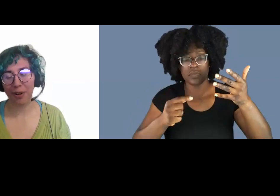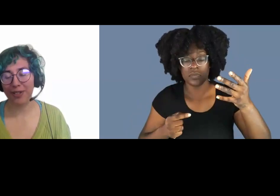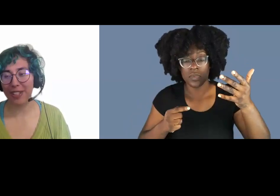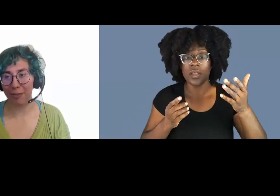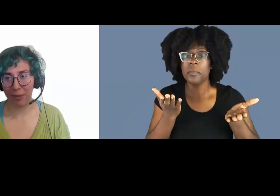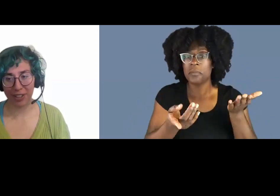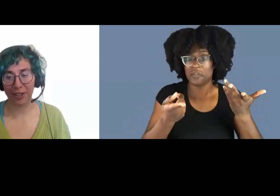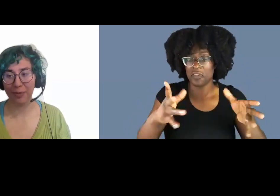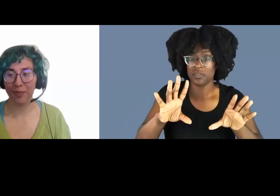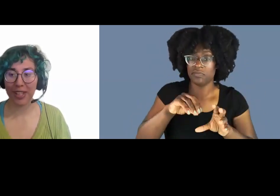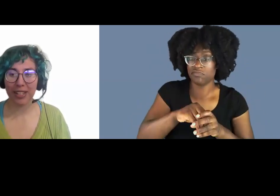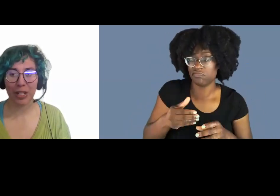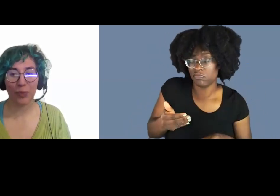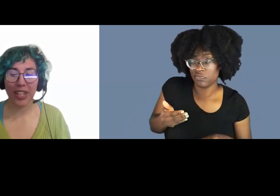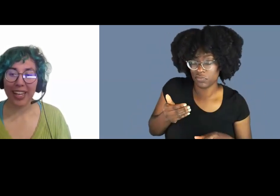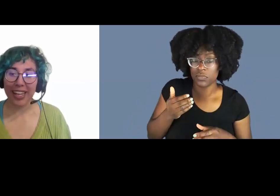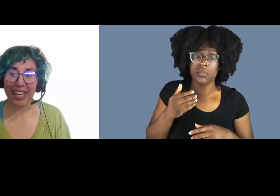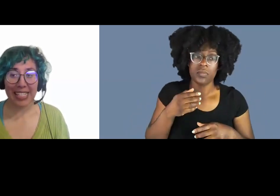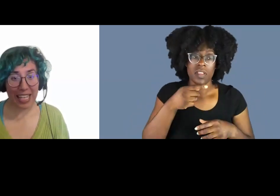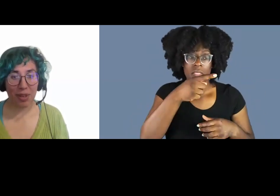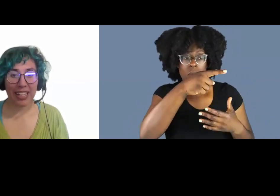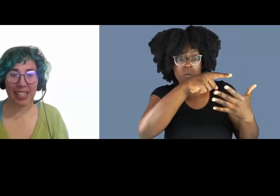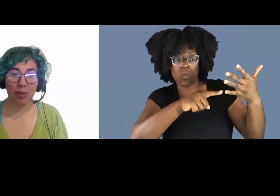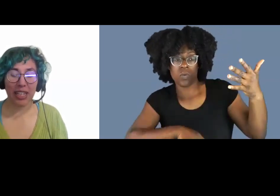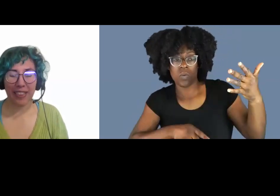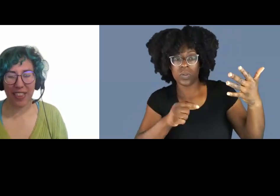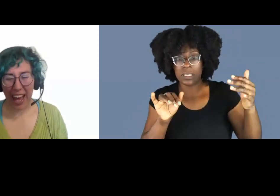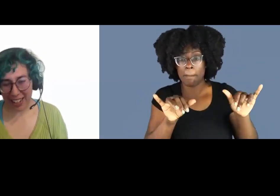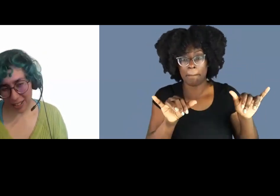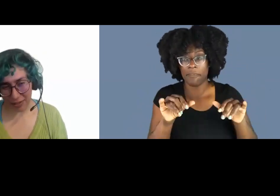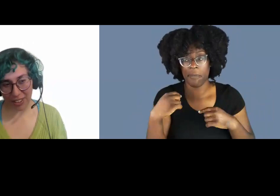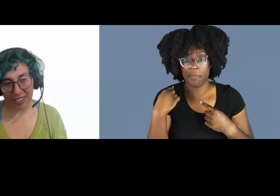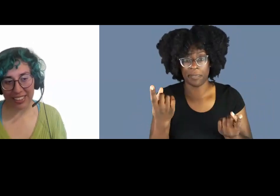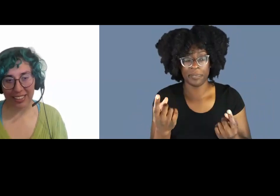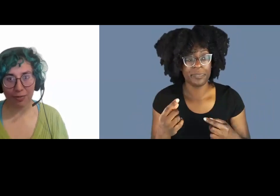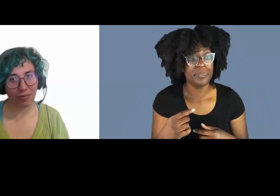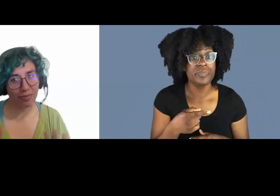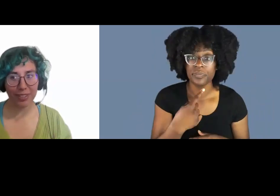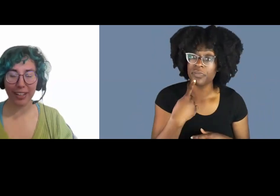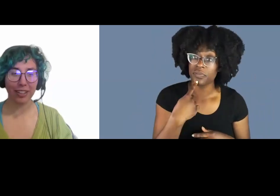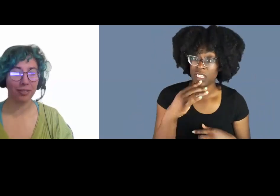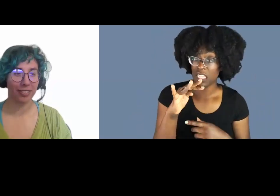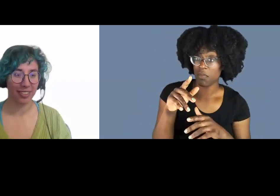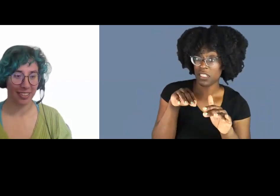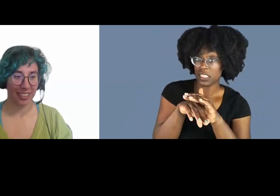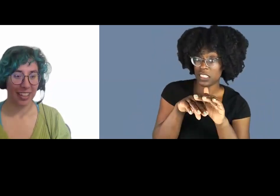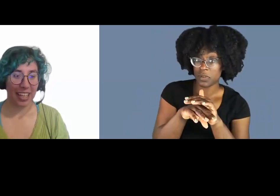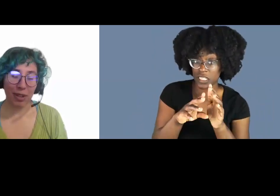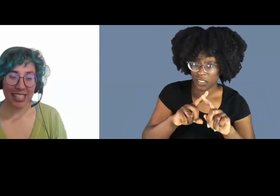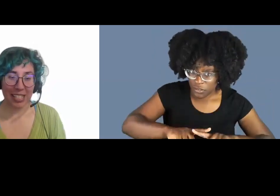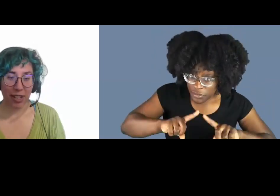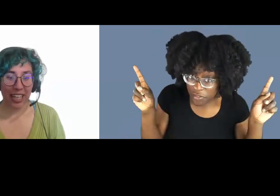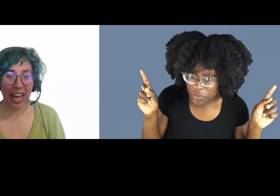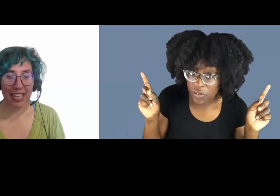some are going to sound familiar. So, is email accessibility that different? Kind of.